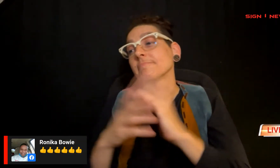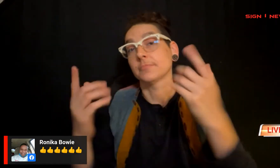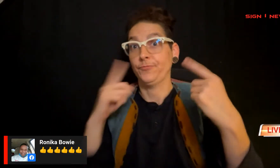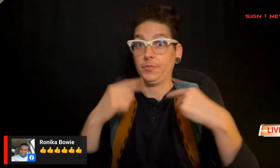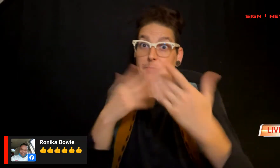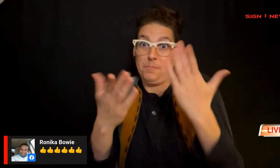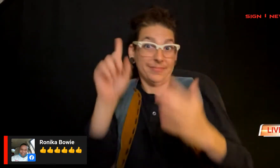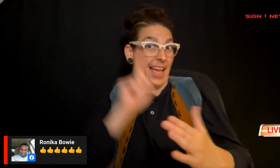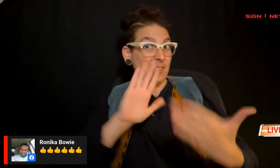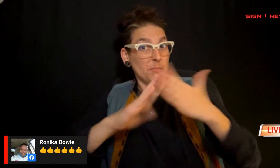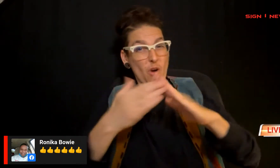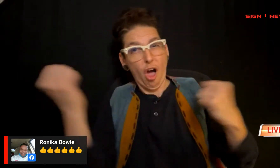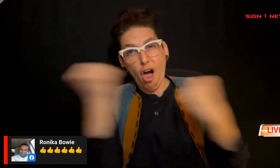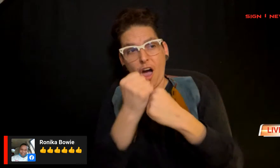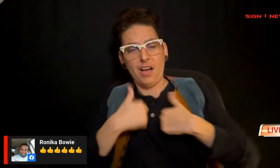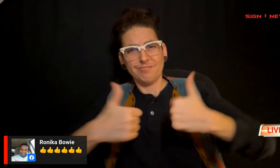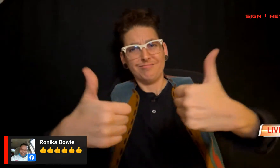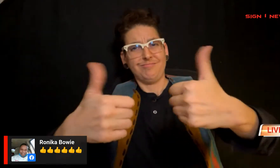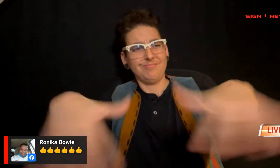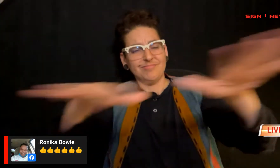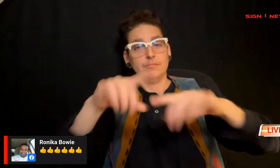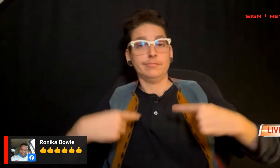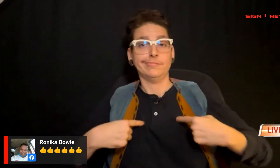it was inspiring for me.